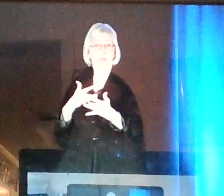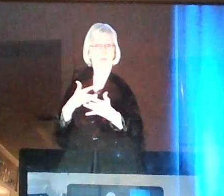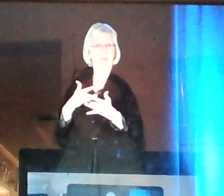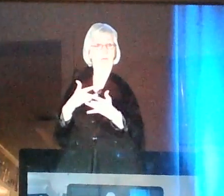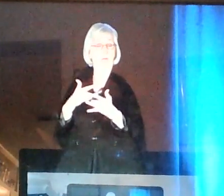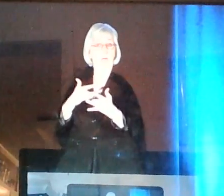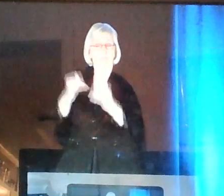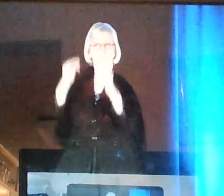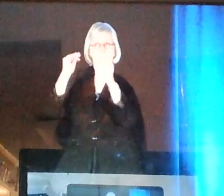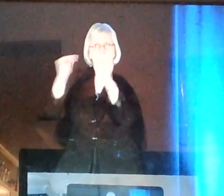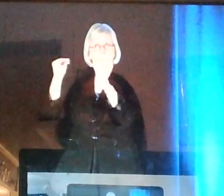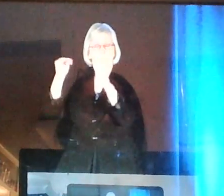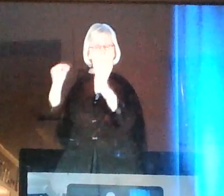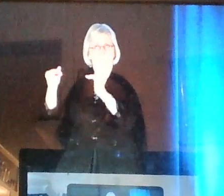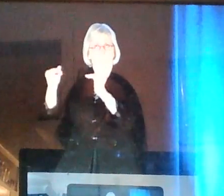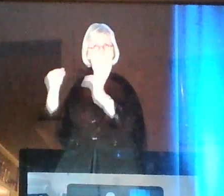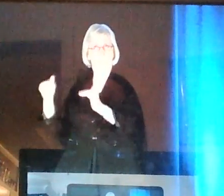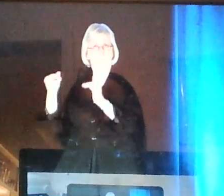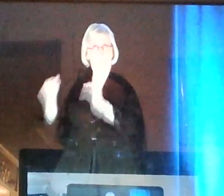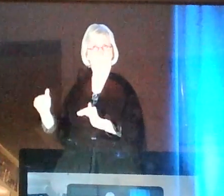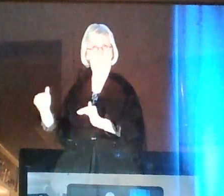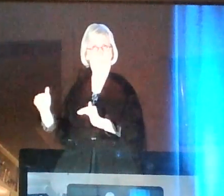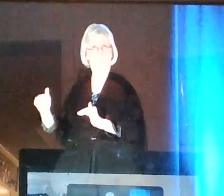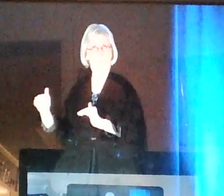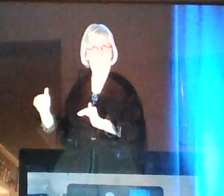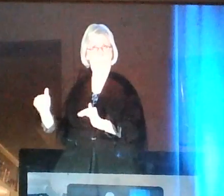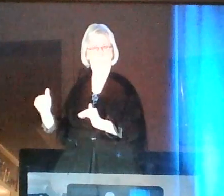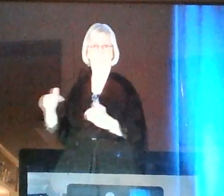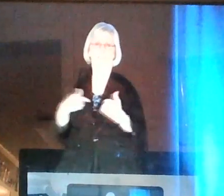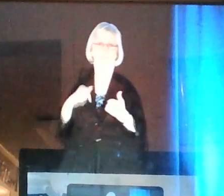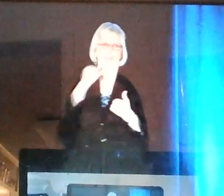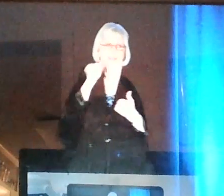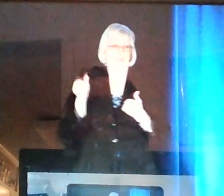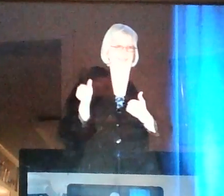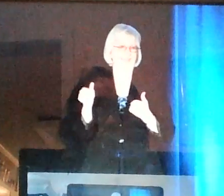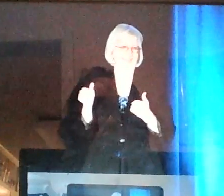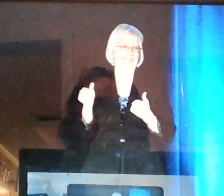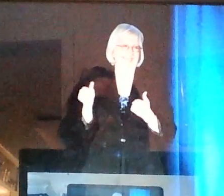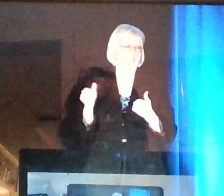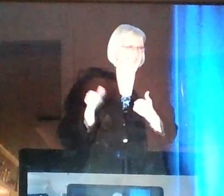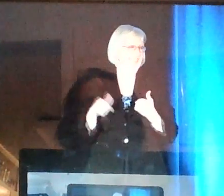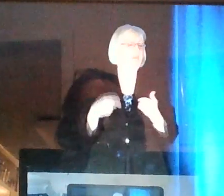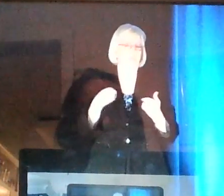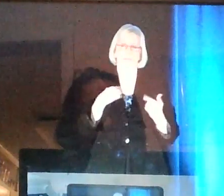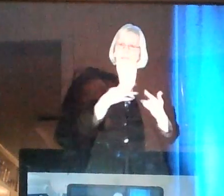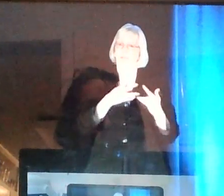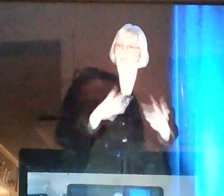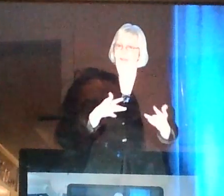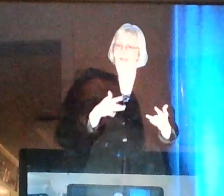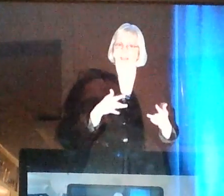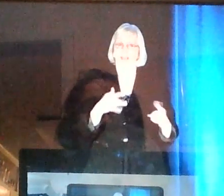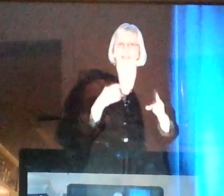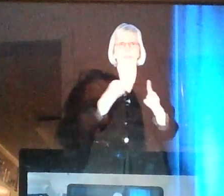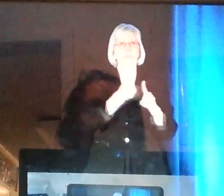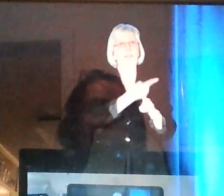The thinking process usually is step by step, but not mine. Mine